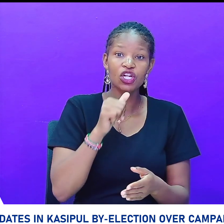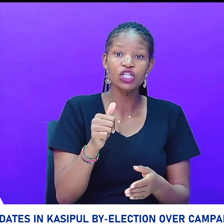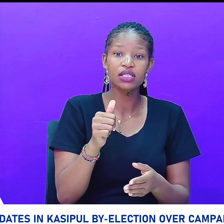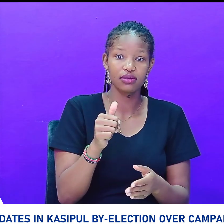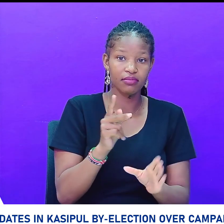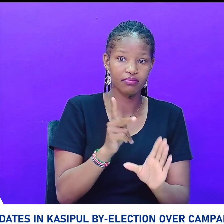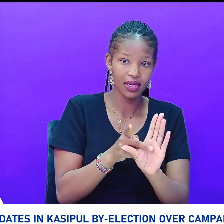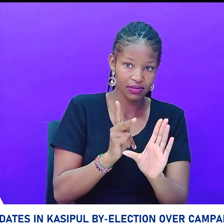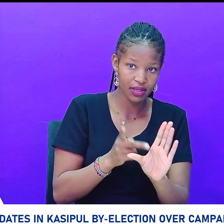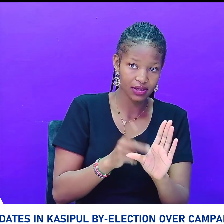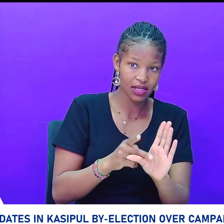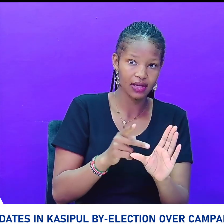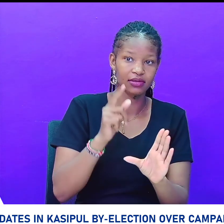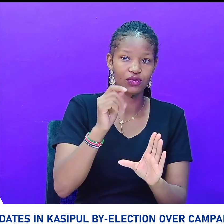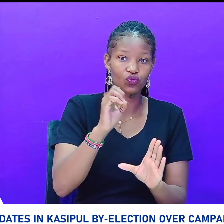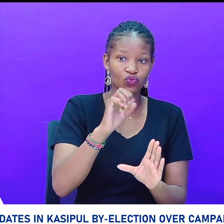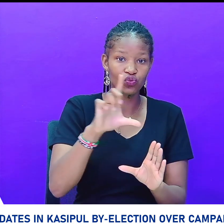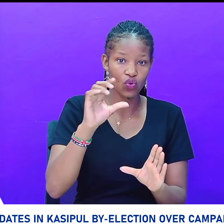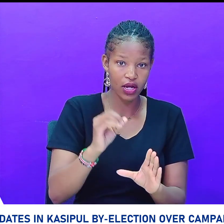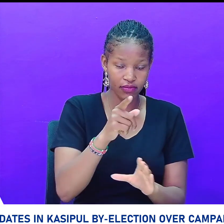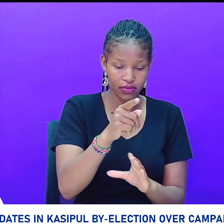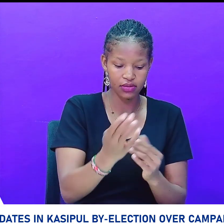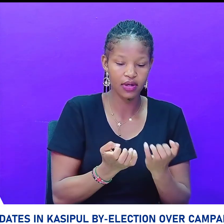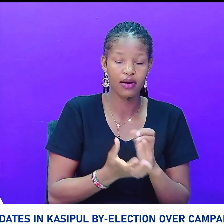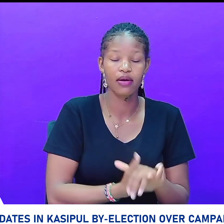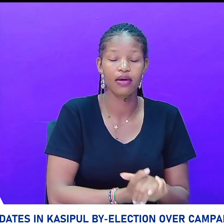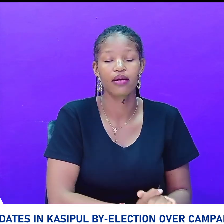of disciplinary tools if needed.